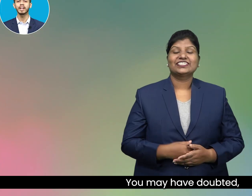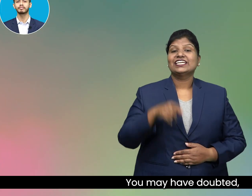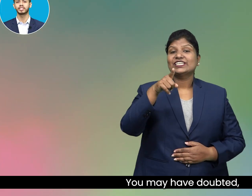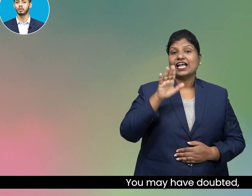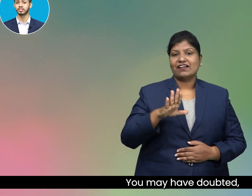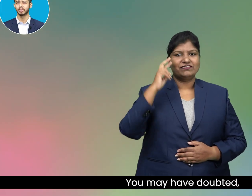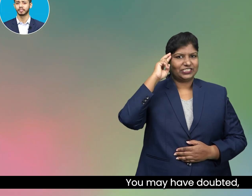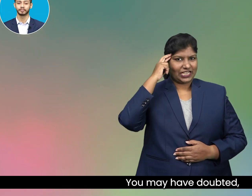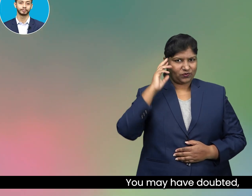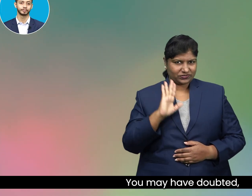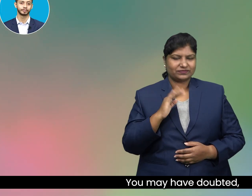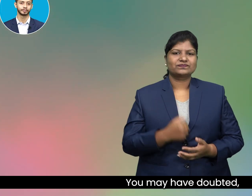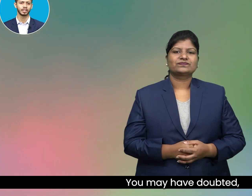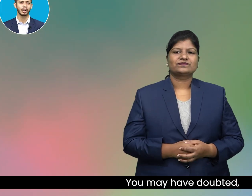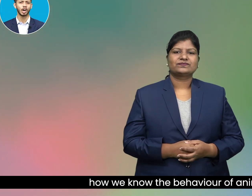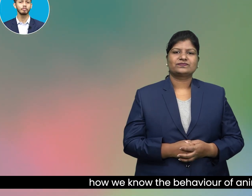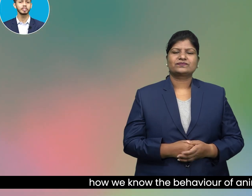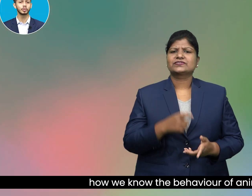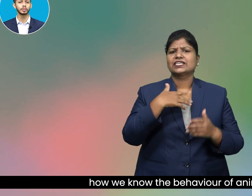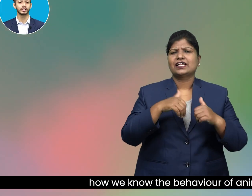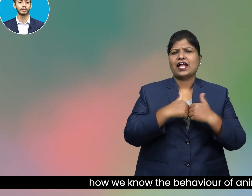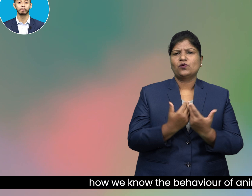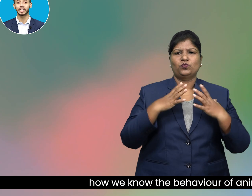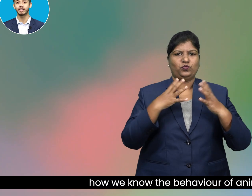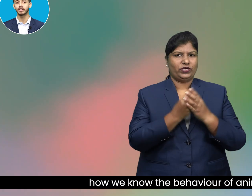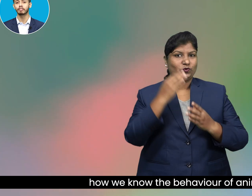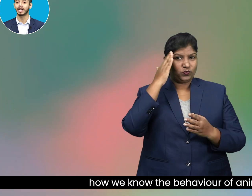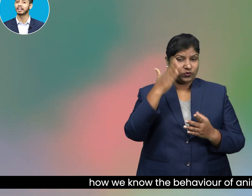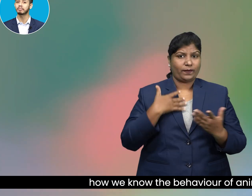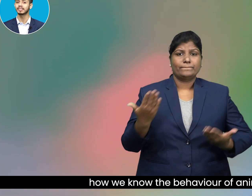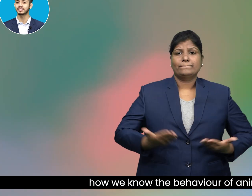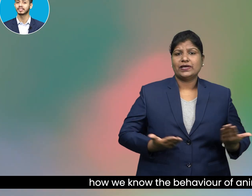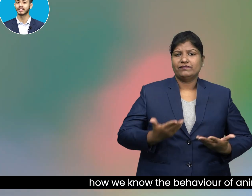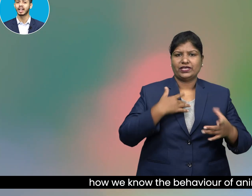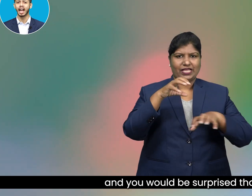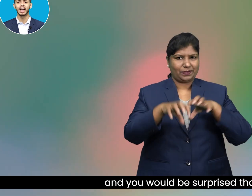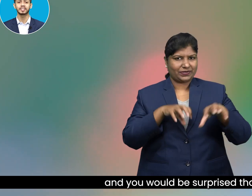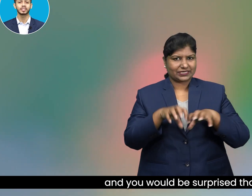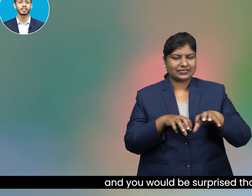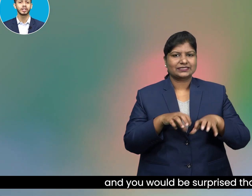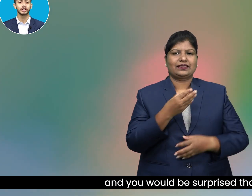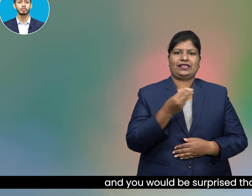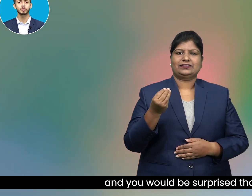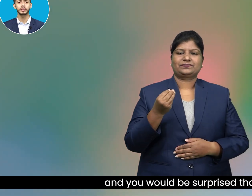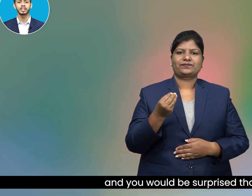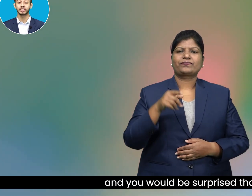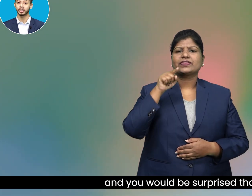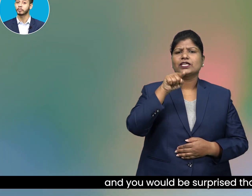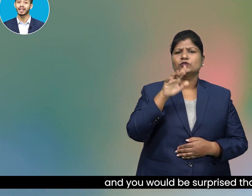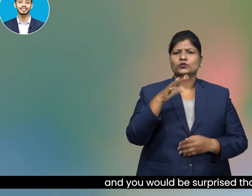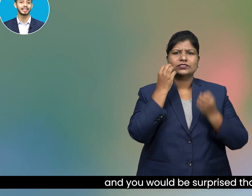You may have doubted how we know the behavior of animals, and you would